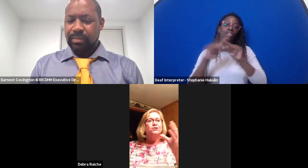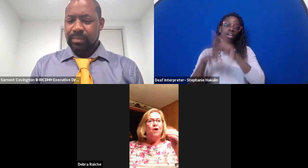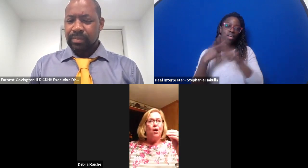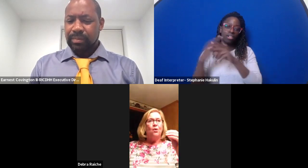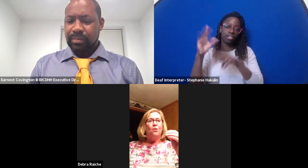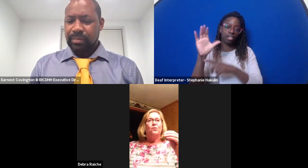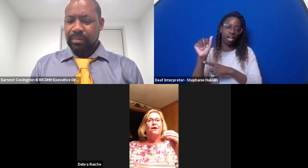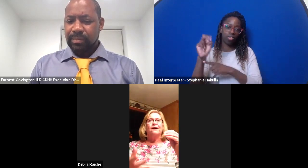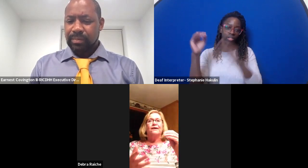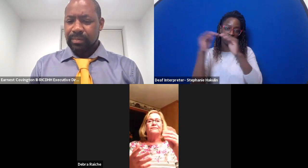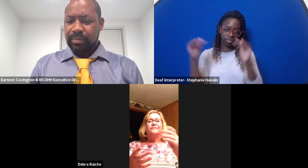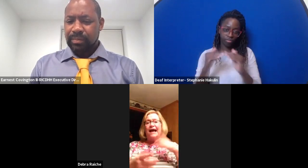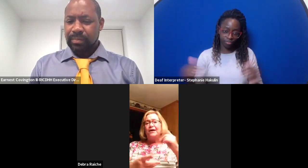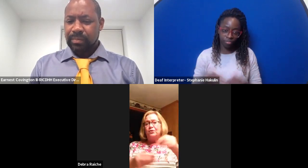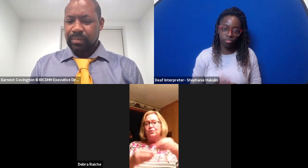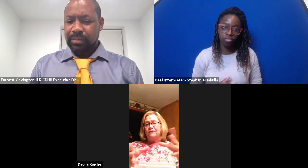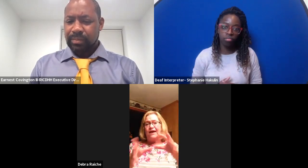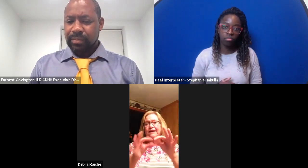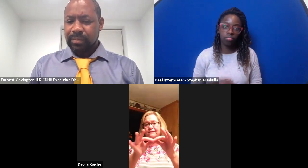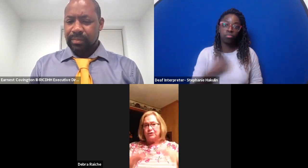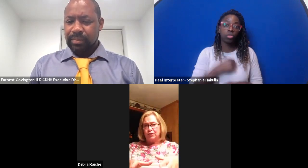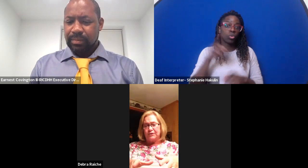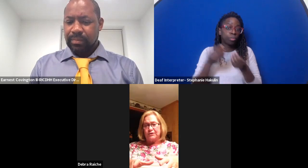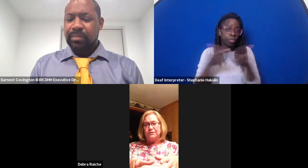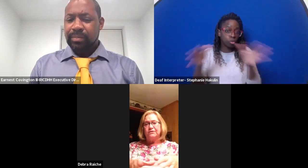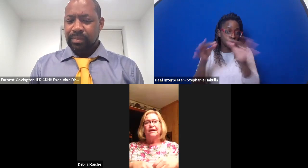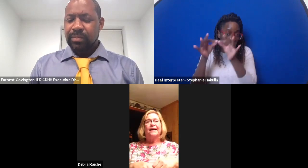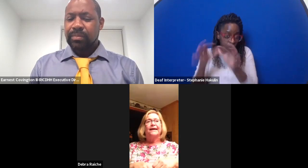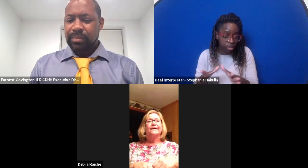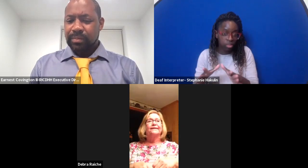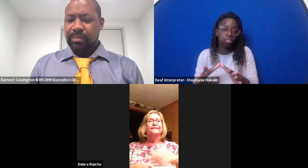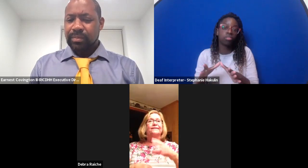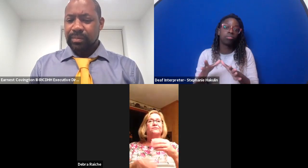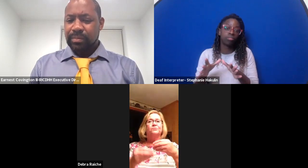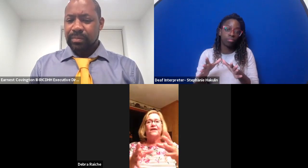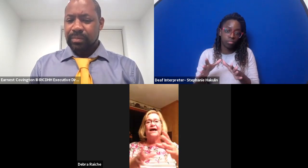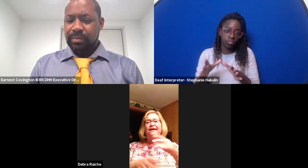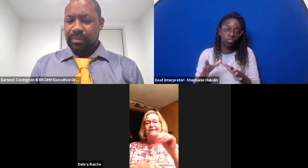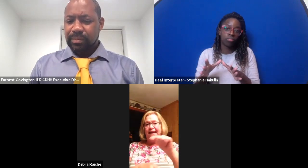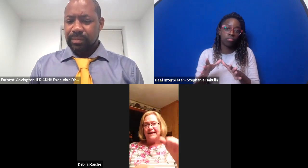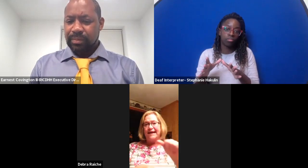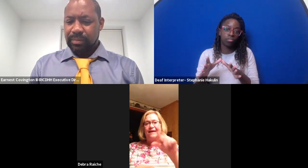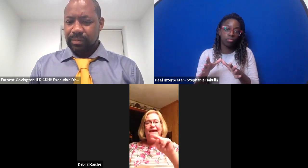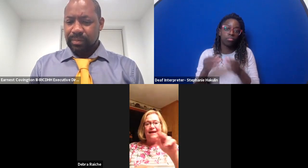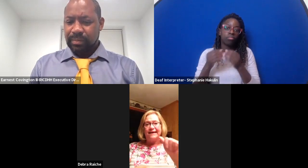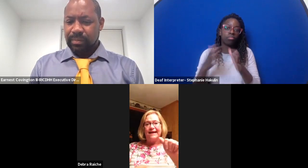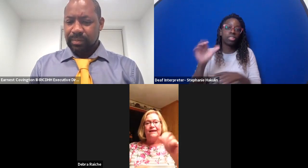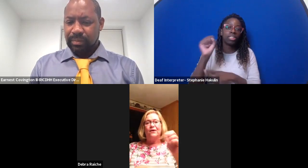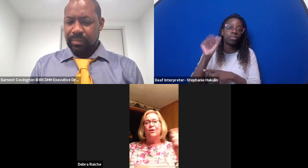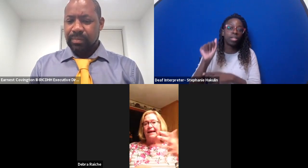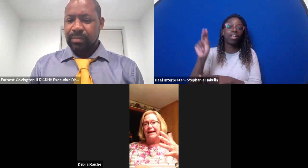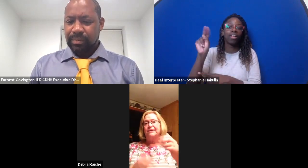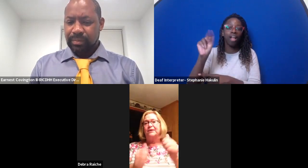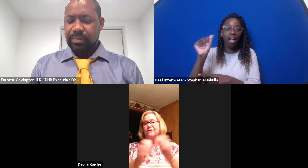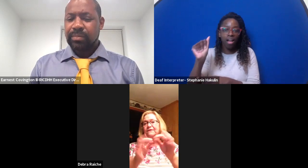And we have different levels of care. So we would definitely match you up with what you needed. We do provide interpreters for all of our services.